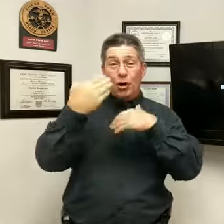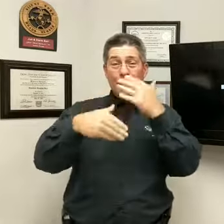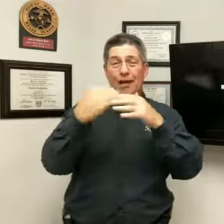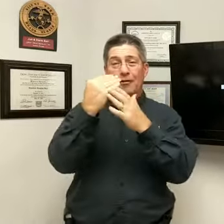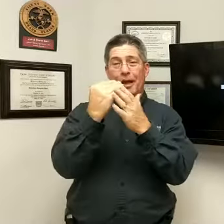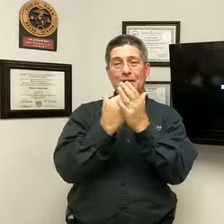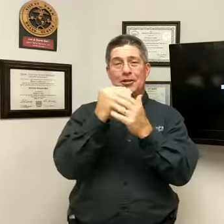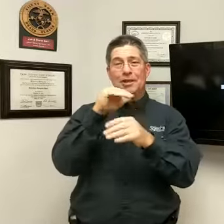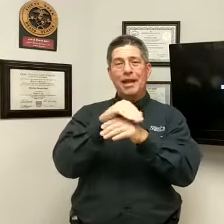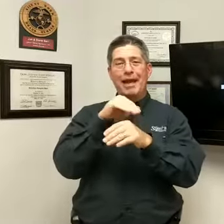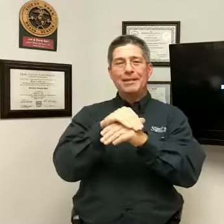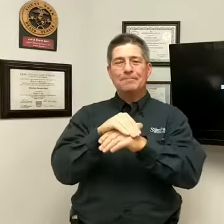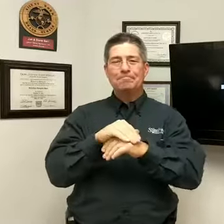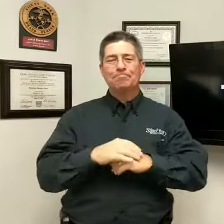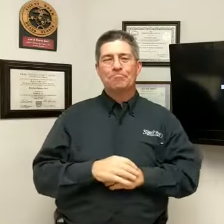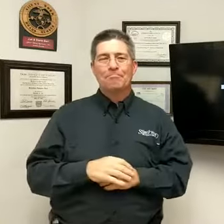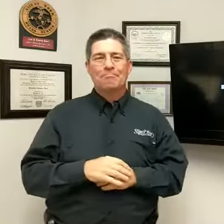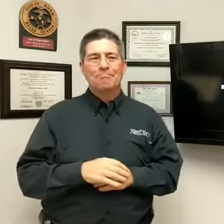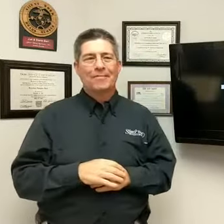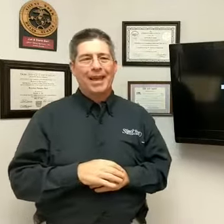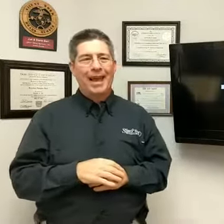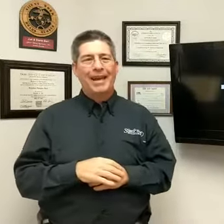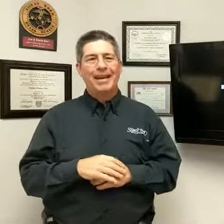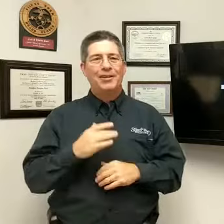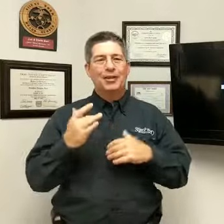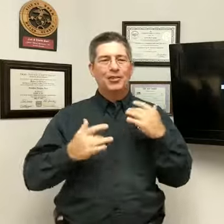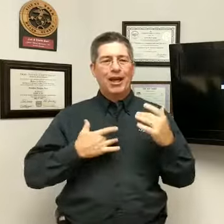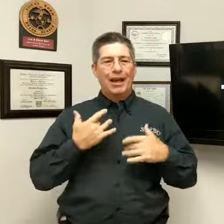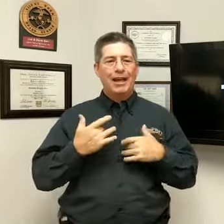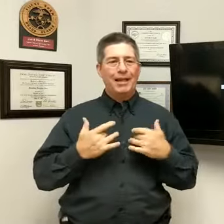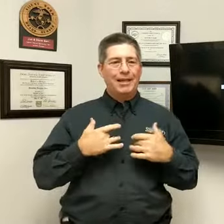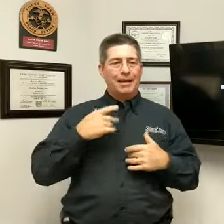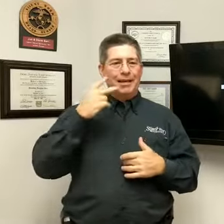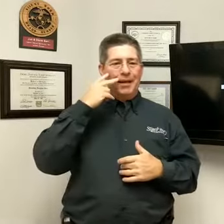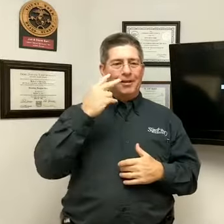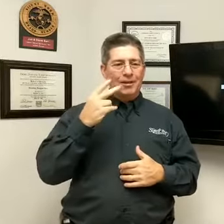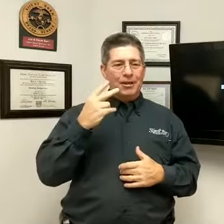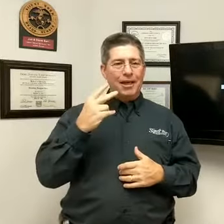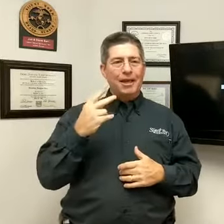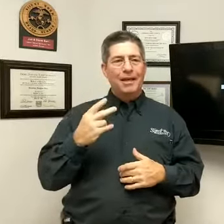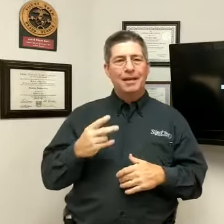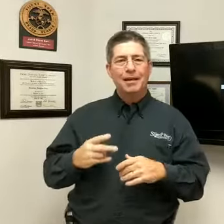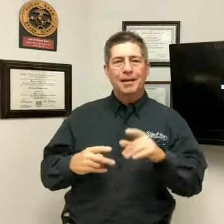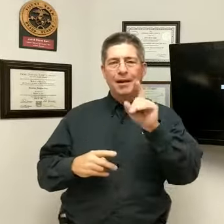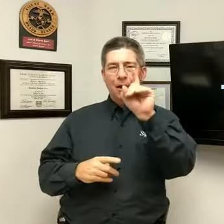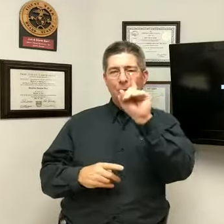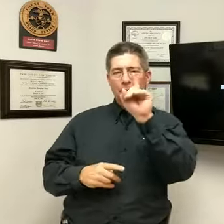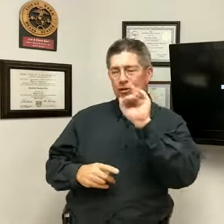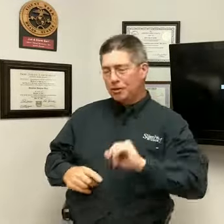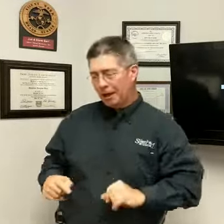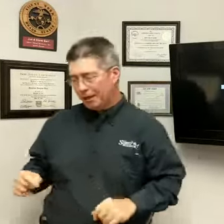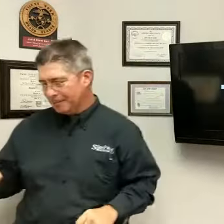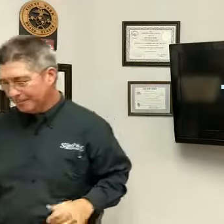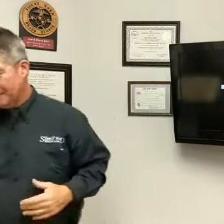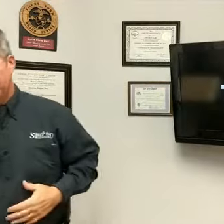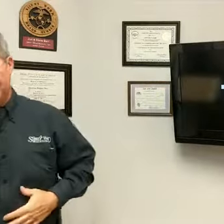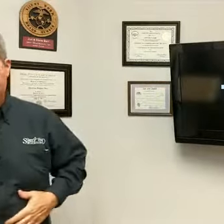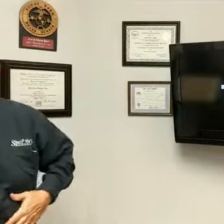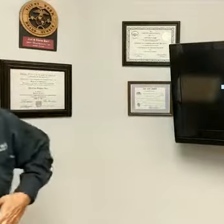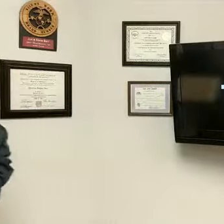into the lesson tonight. And it is exciting to see. Hold on just a second.